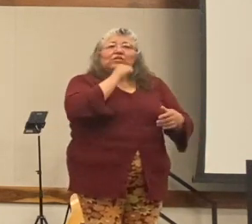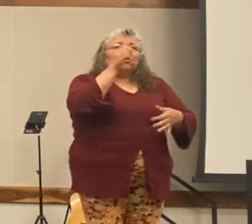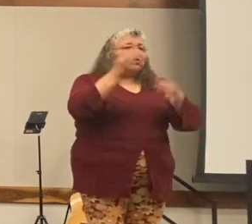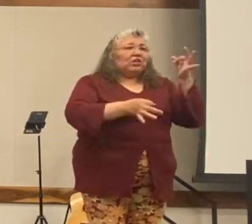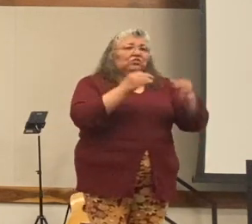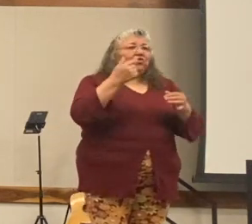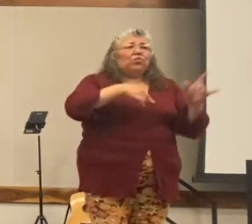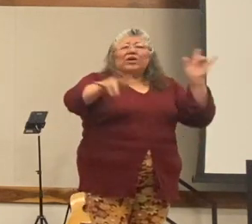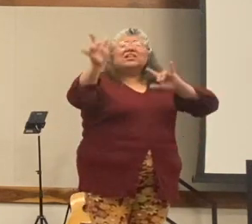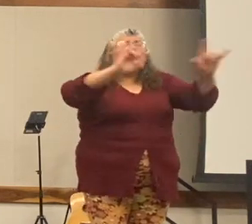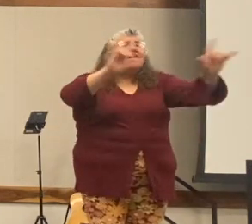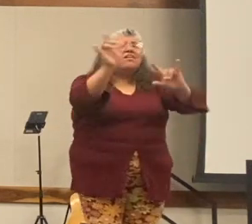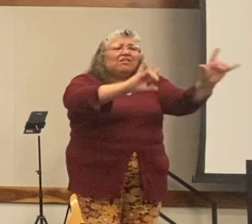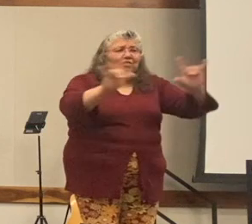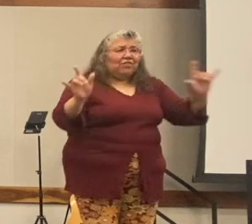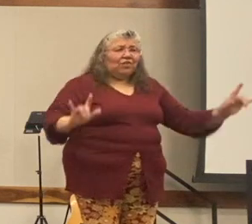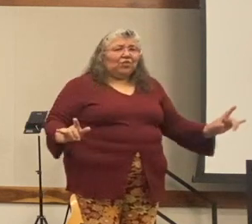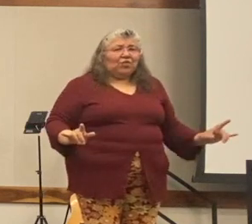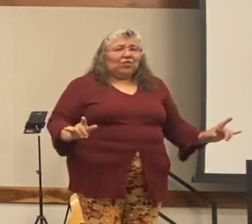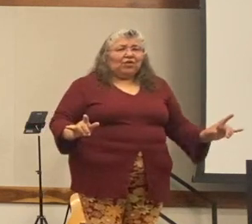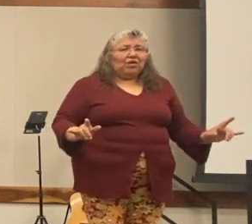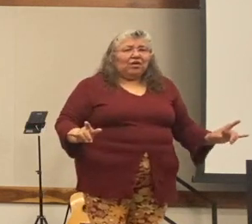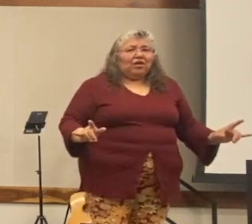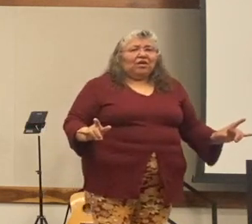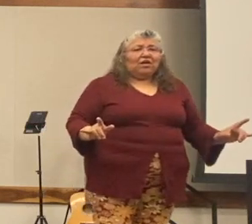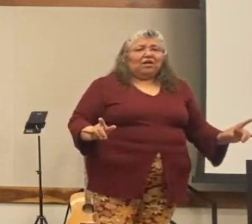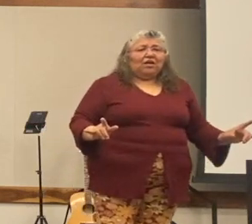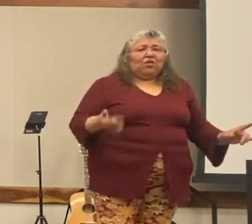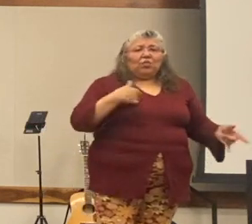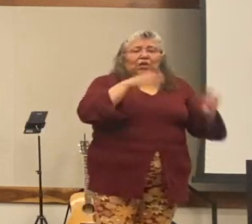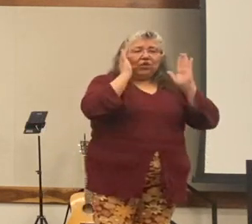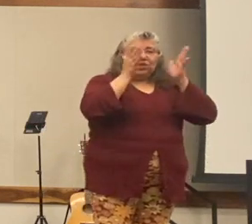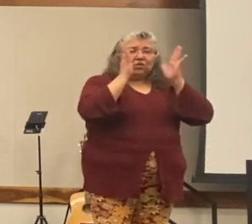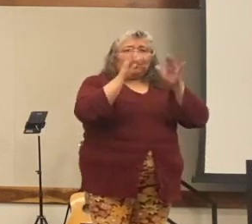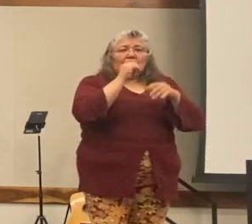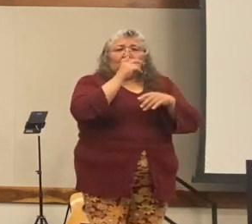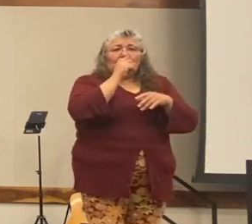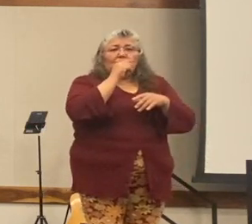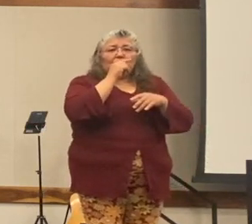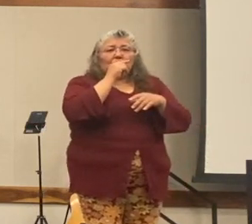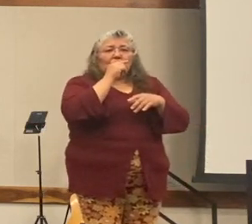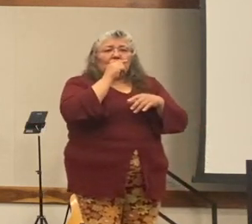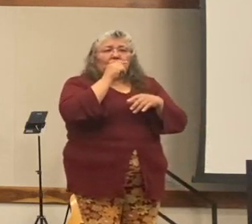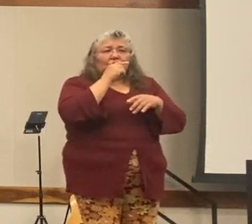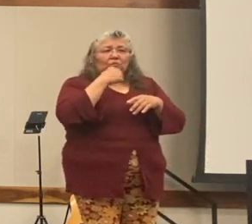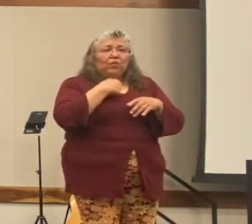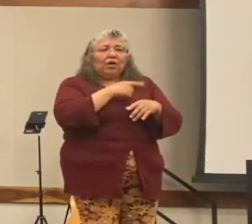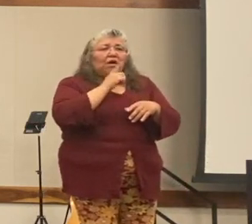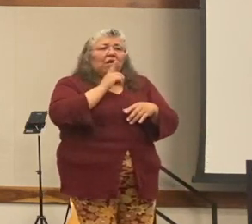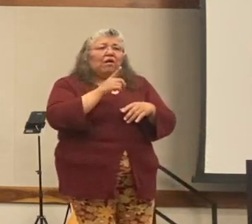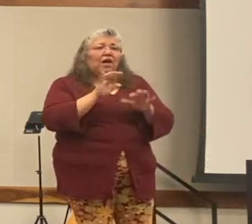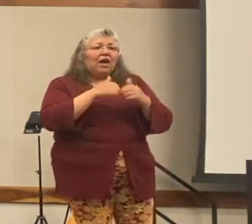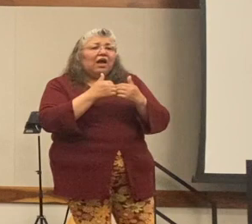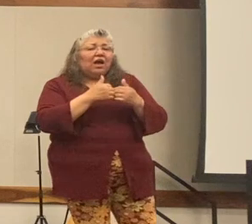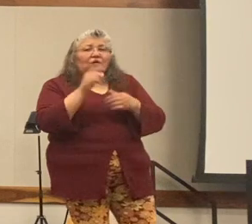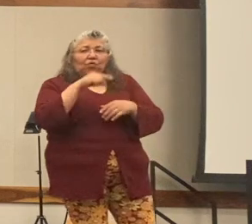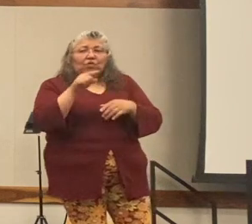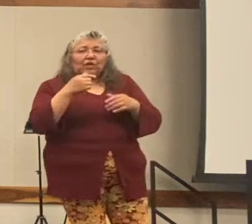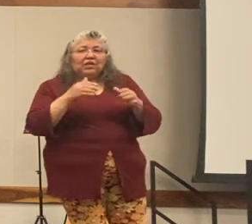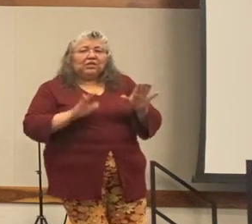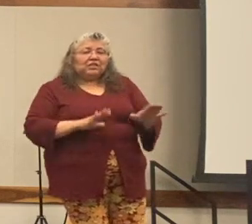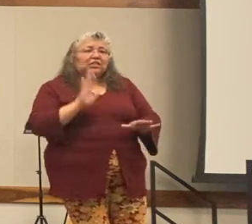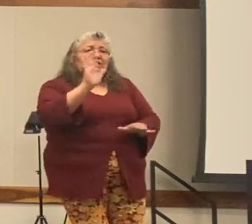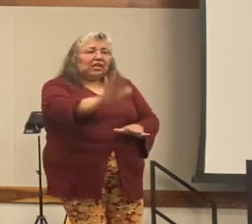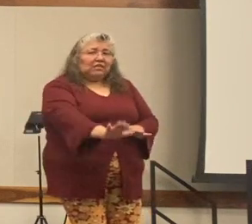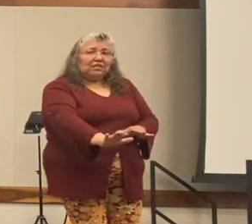We love. And that we're concerned about who you are and how you can take a step